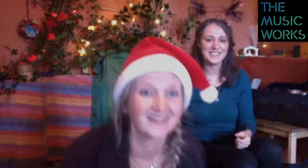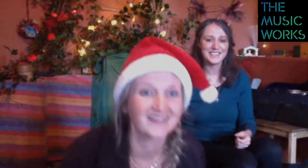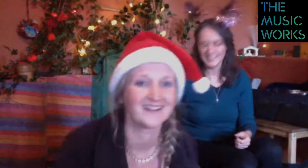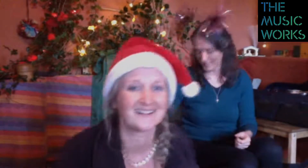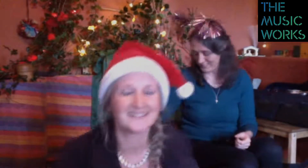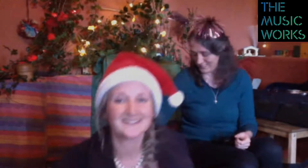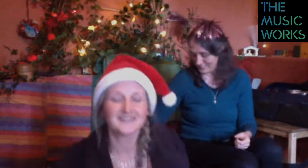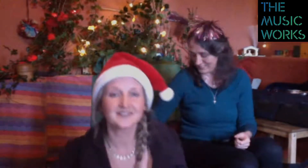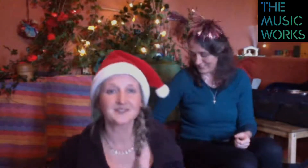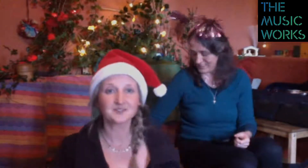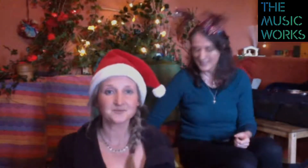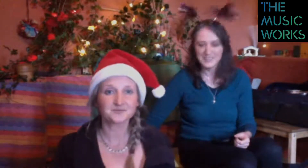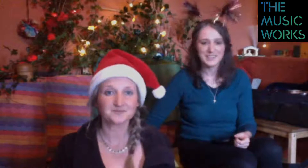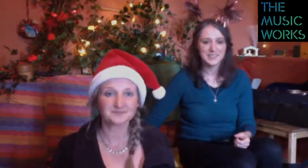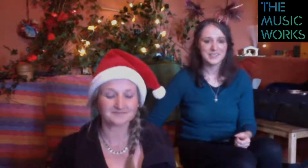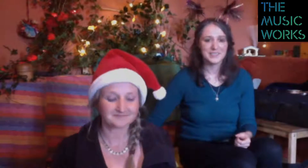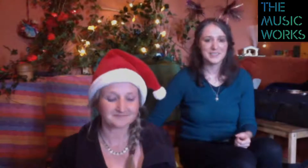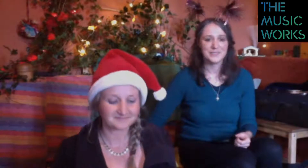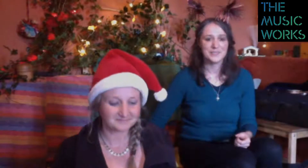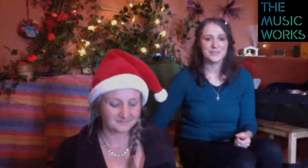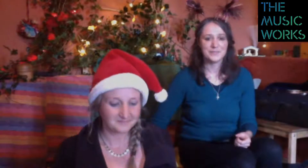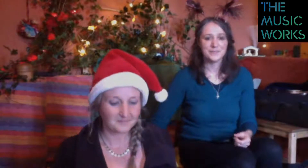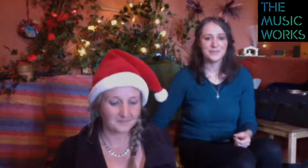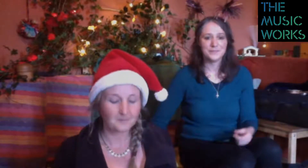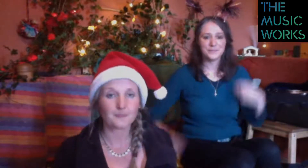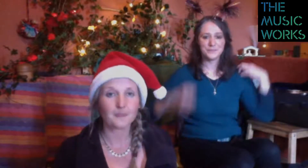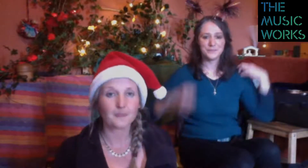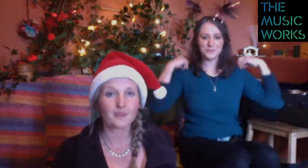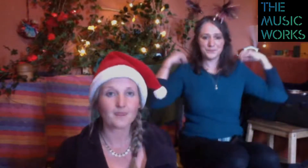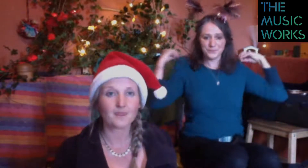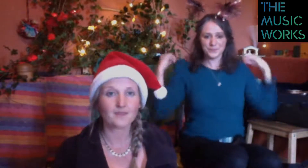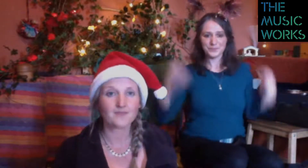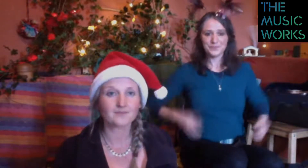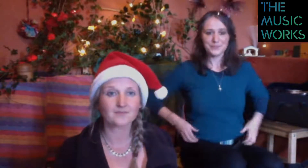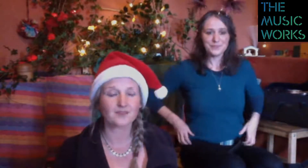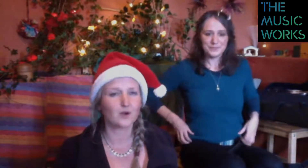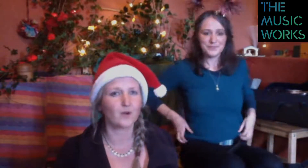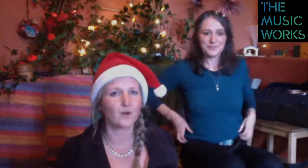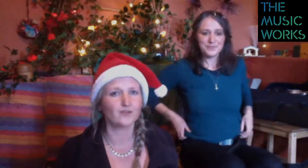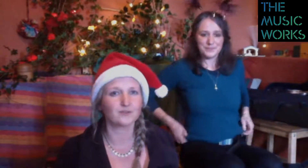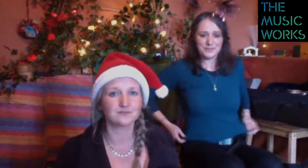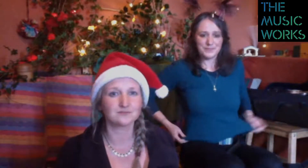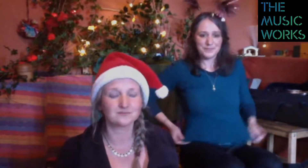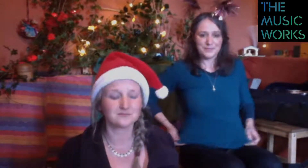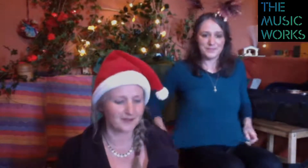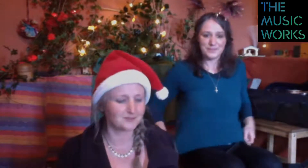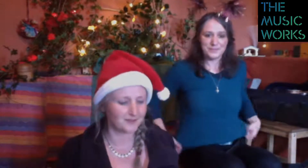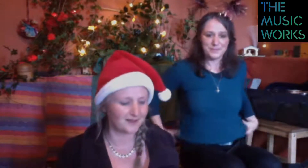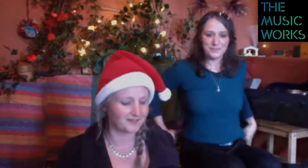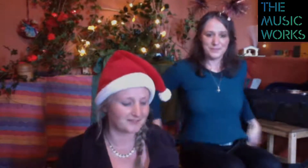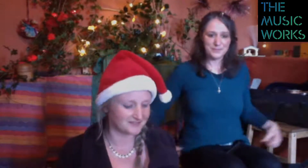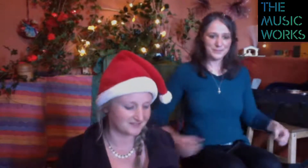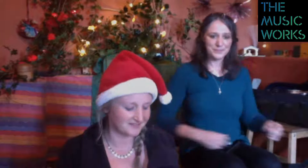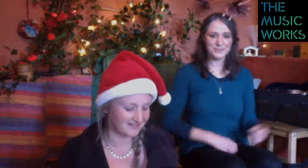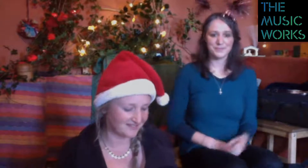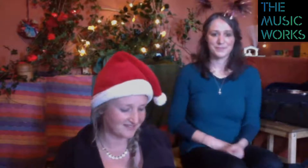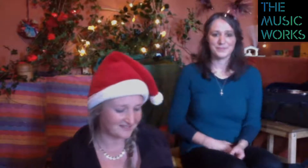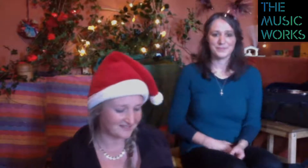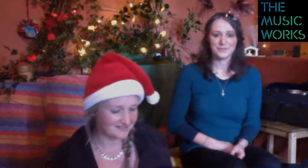think I have the video now as well, if we want to try that one, because that one will have all of the signs. Yes, let me just check that one's working